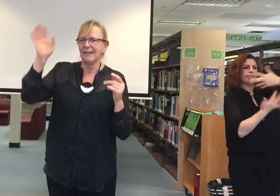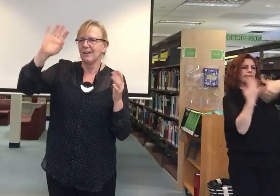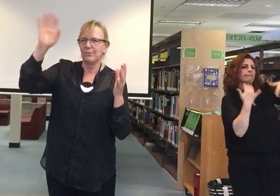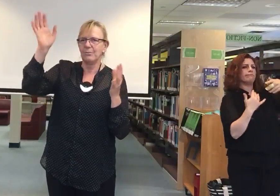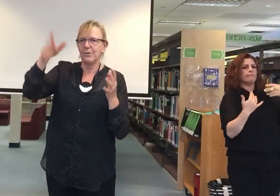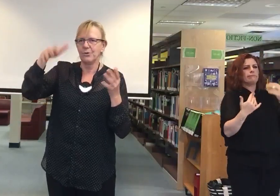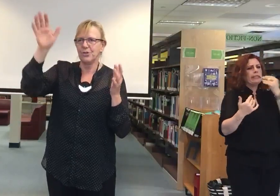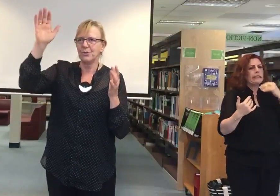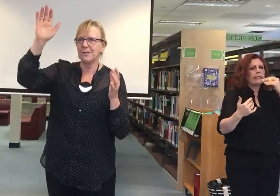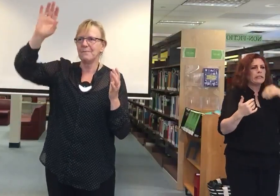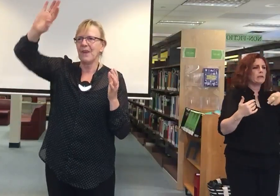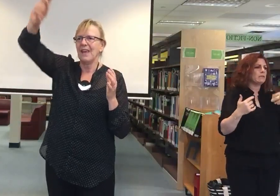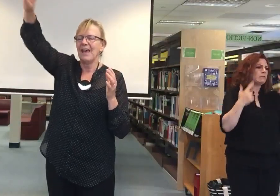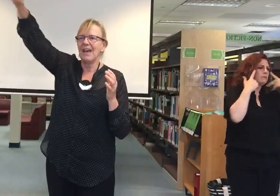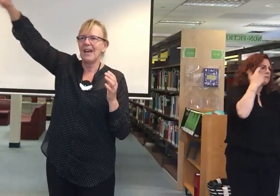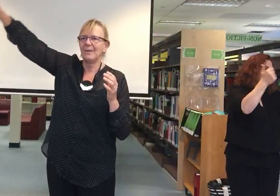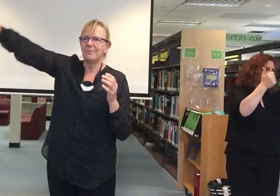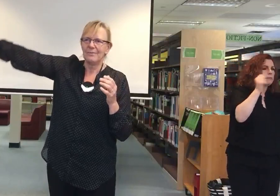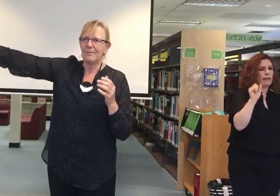treat or juice.